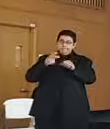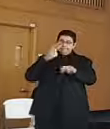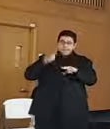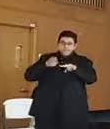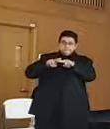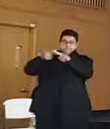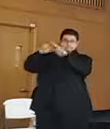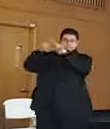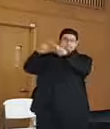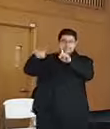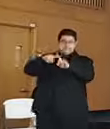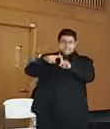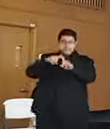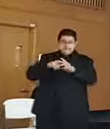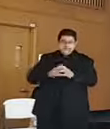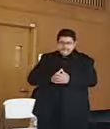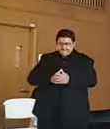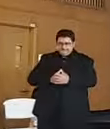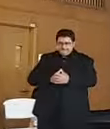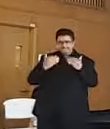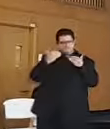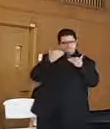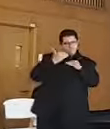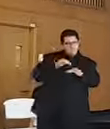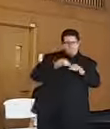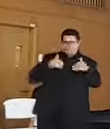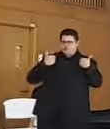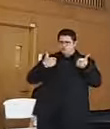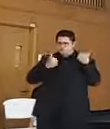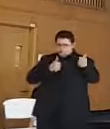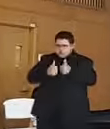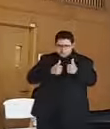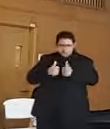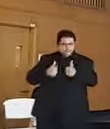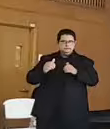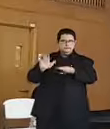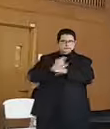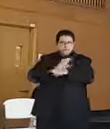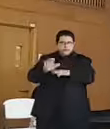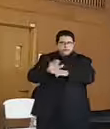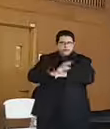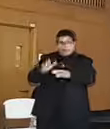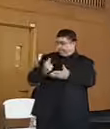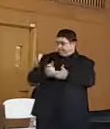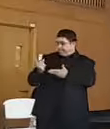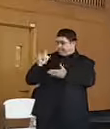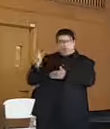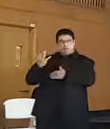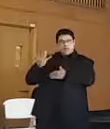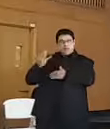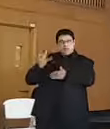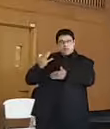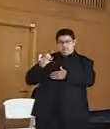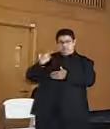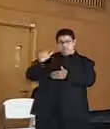In addition to restrictions on youth sports, in addition to restrictions on our businesses, last Friday, St. Louis